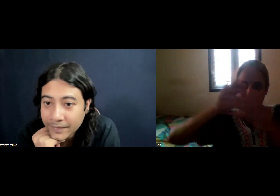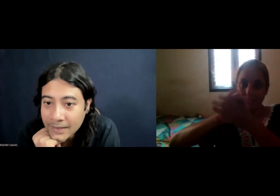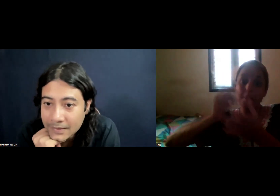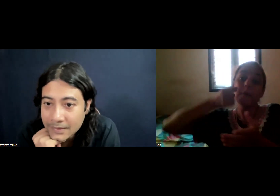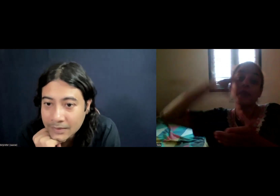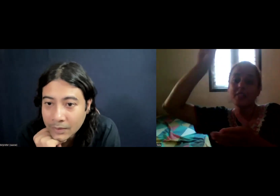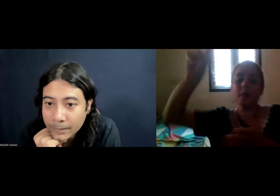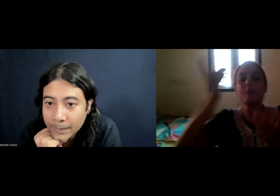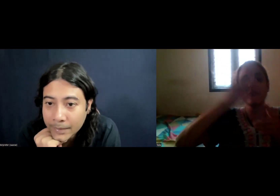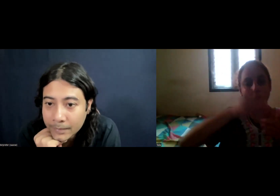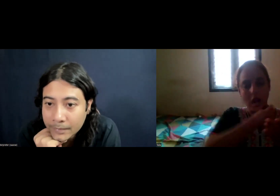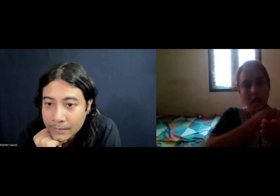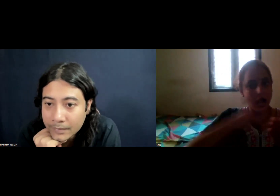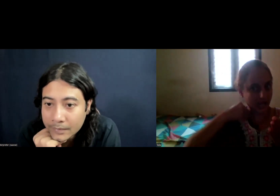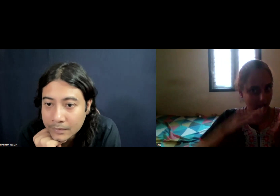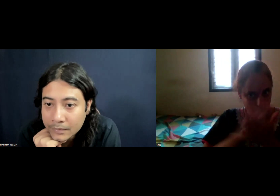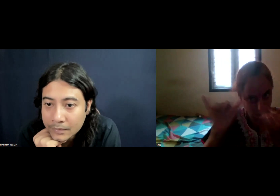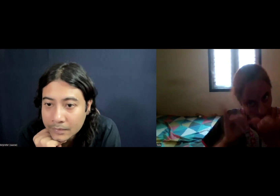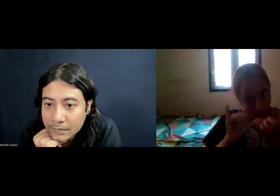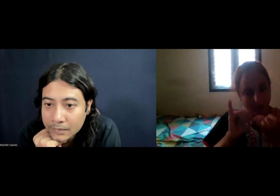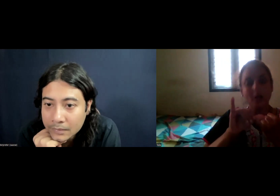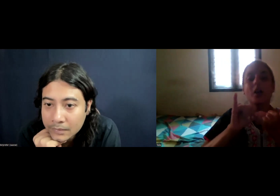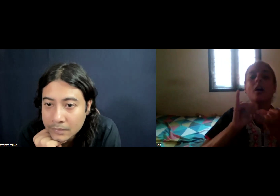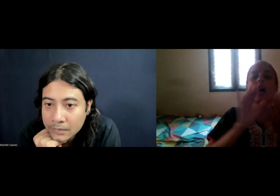my friends, or maybe